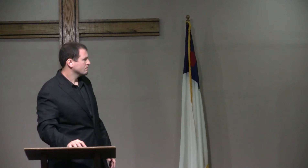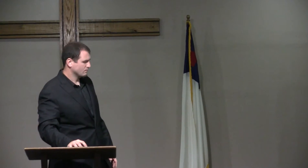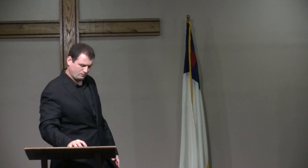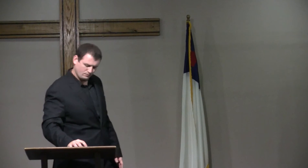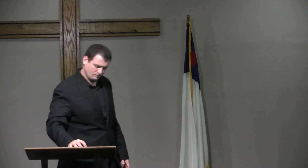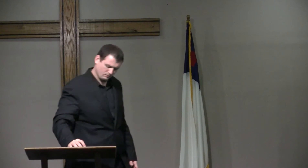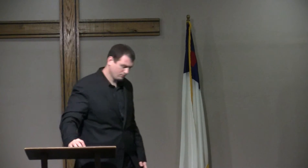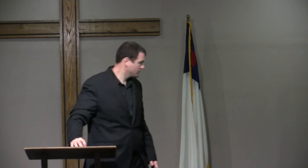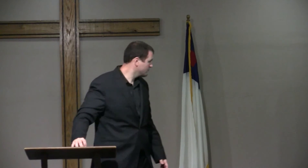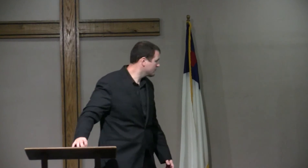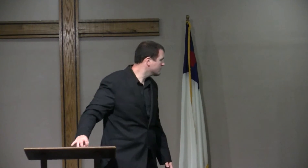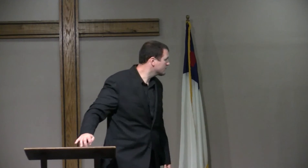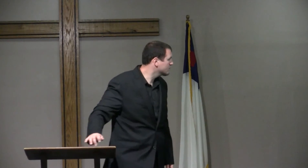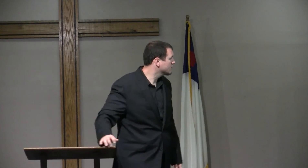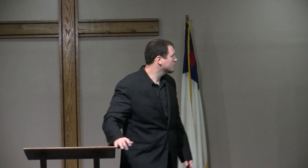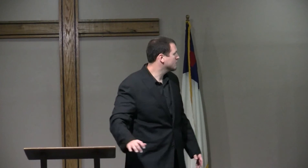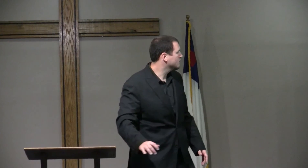I'm not faithful.